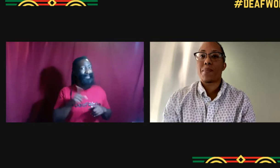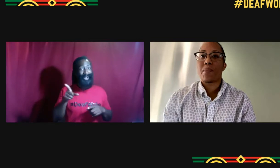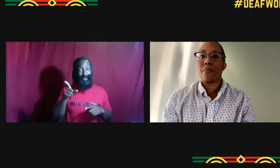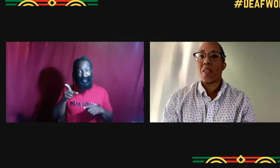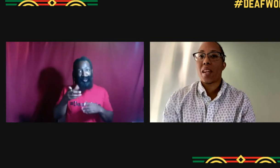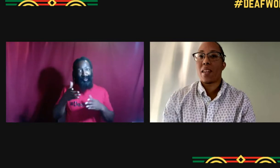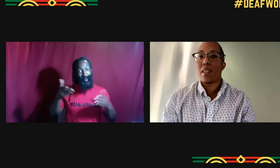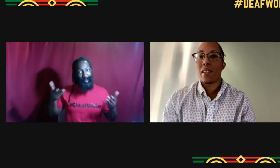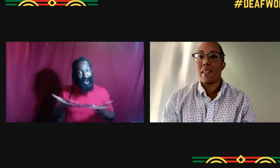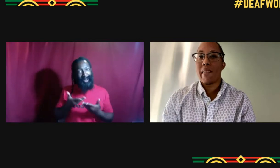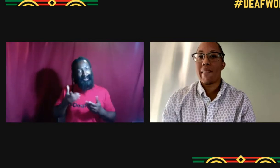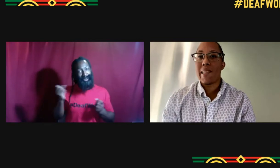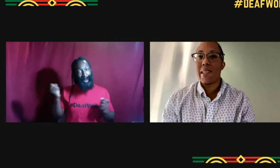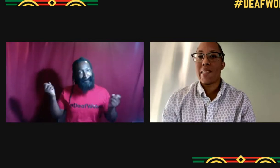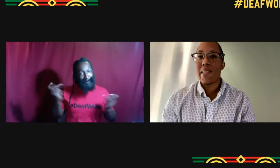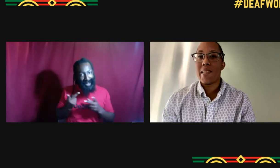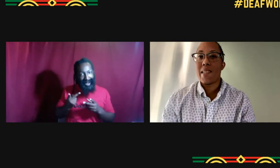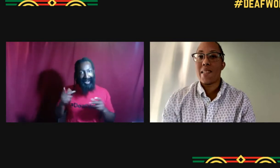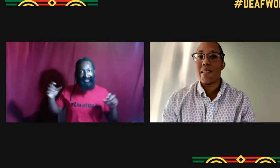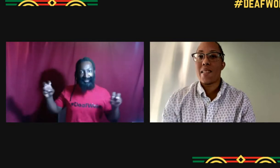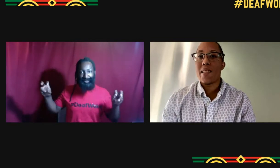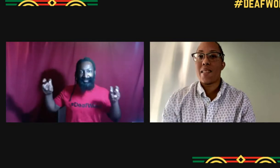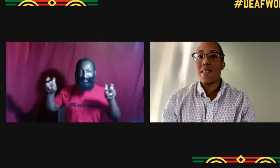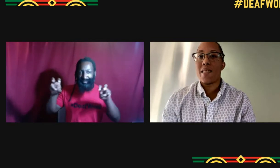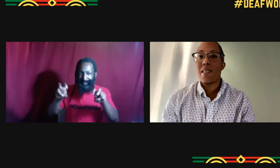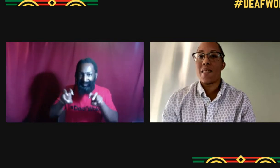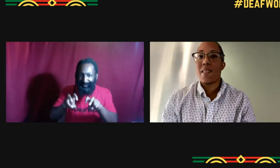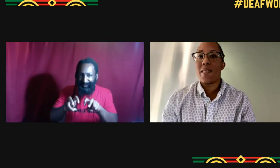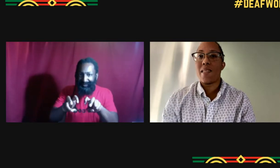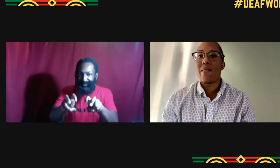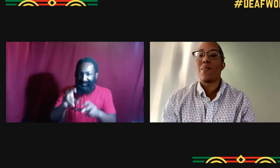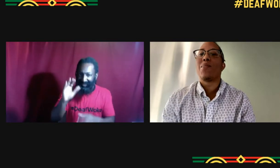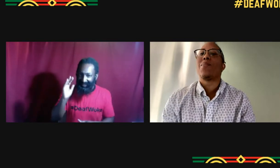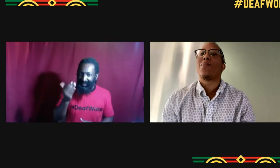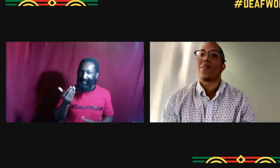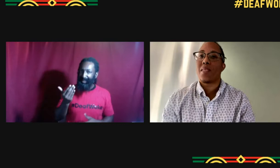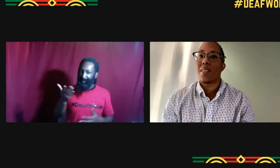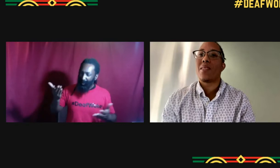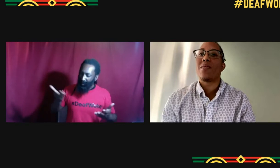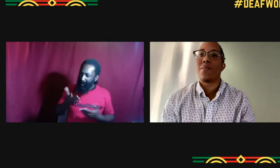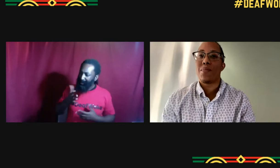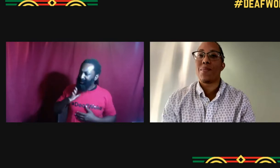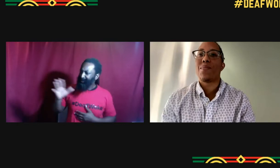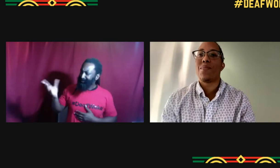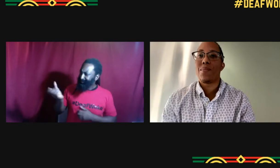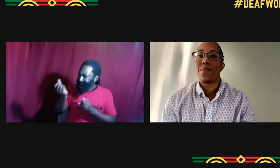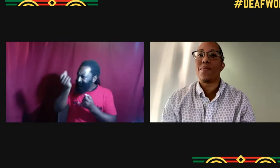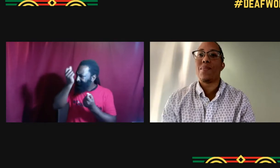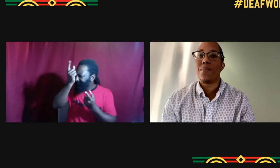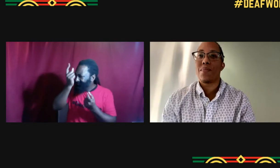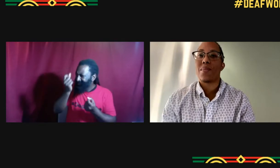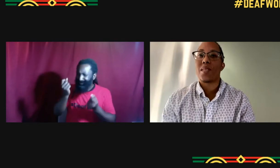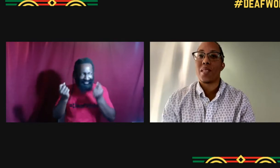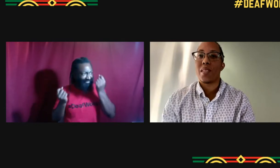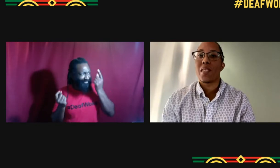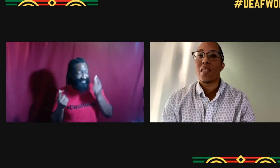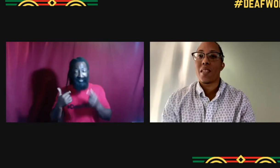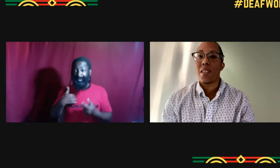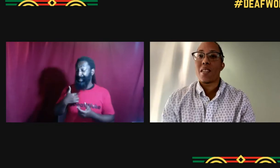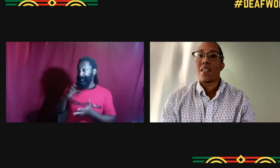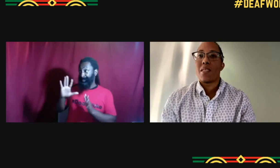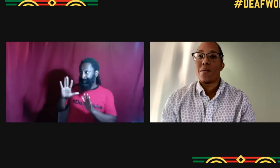feel. And, you know, you're like, forget them. But then that one day that path reconnects.